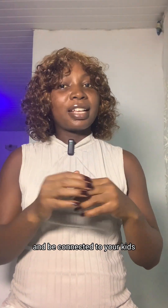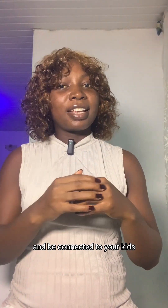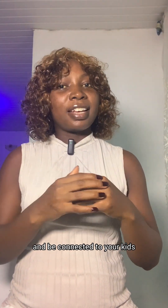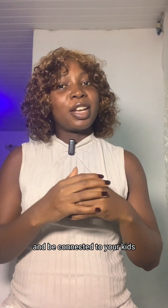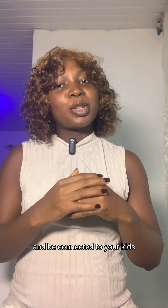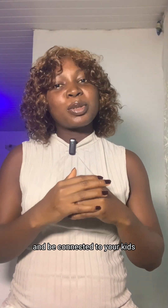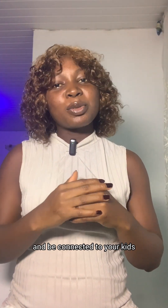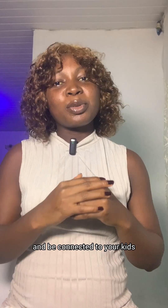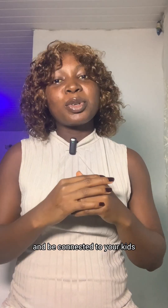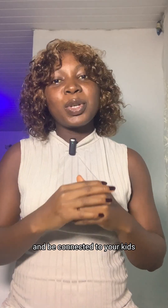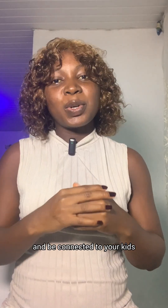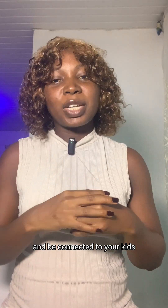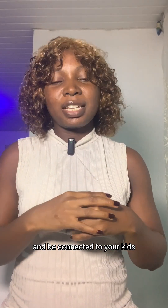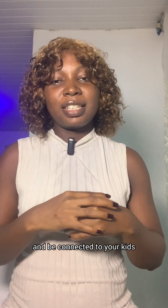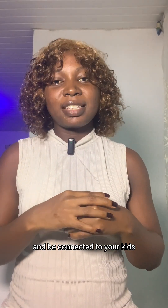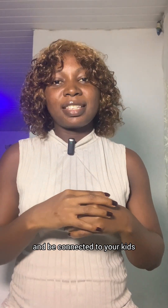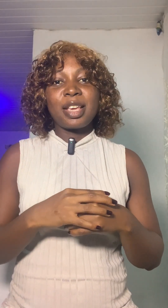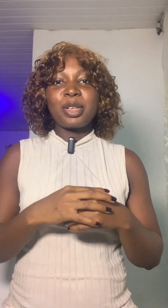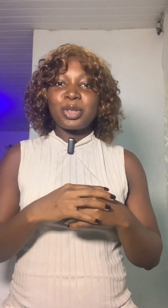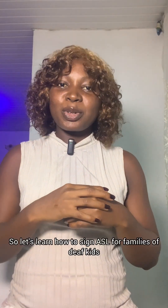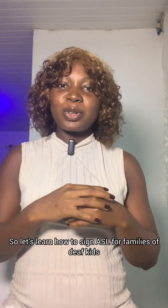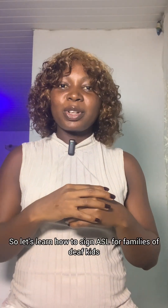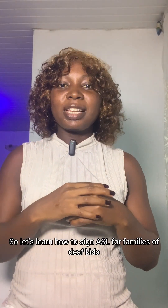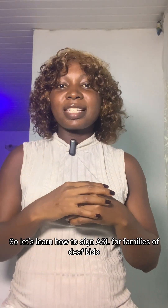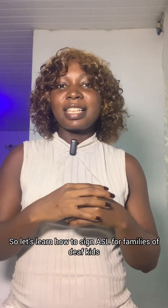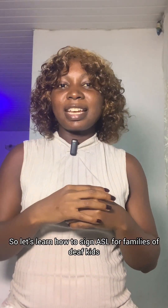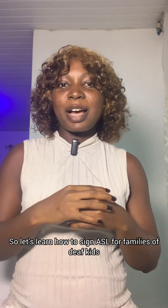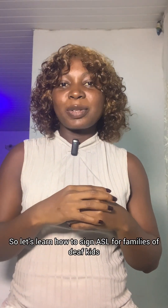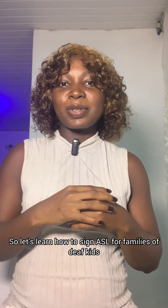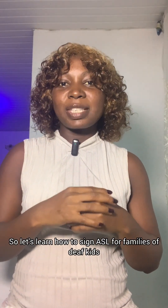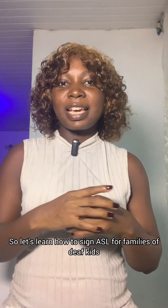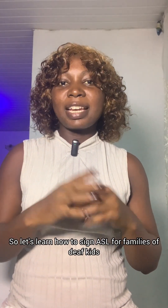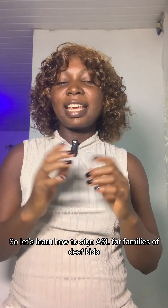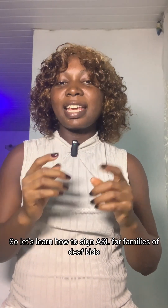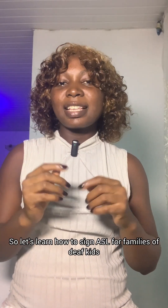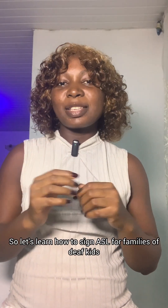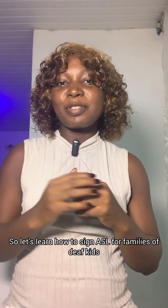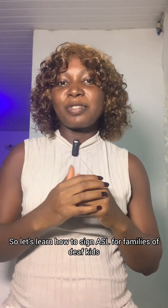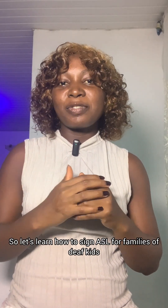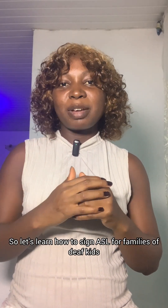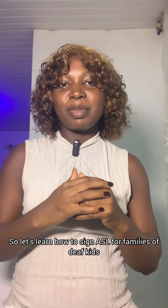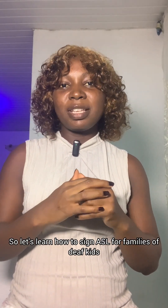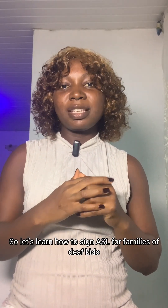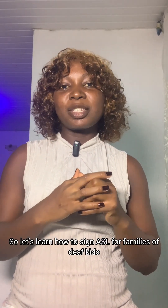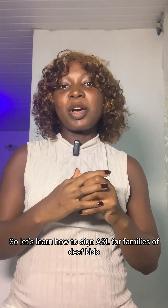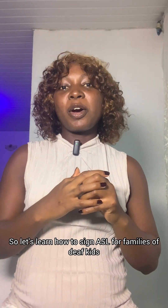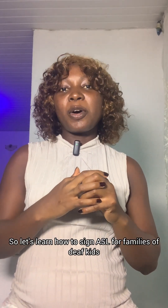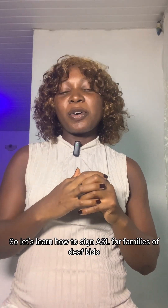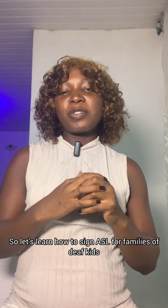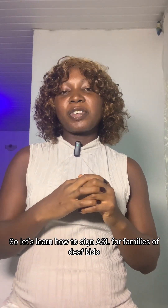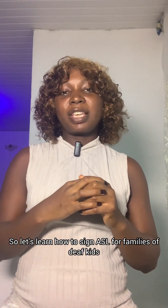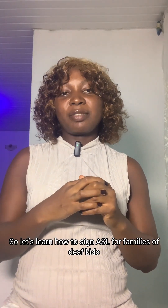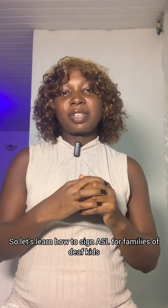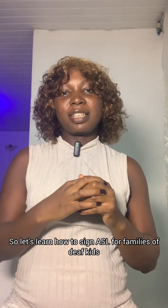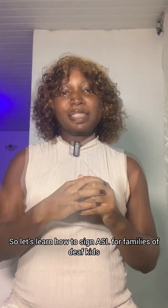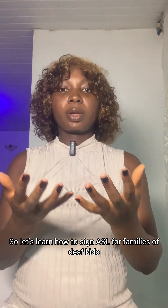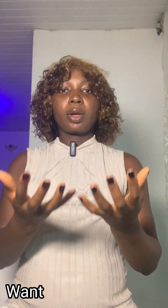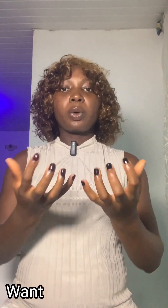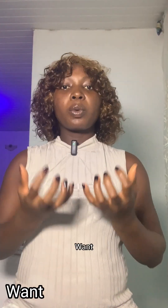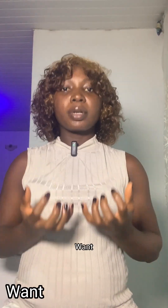connected to your kids. So let's learn how to sign ASL for families of deaf kids.